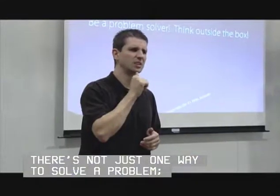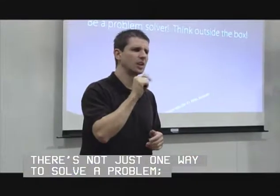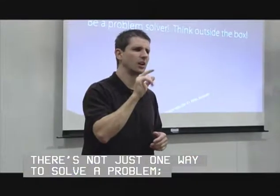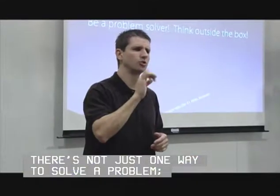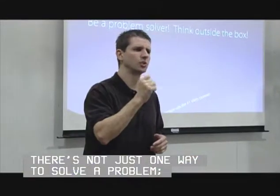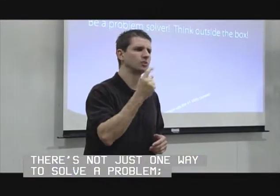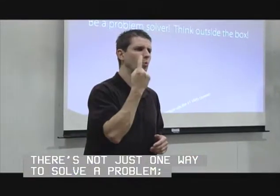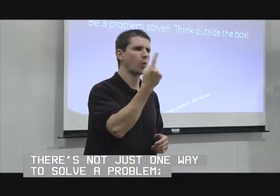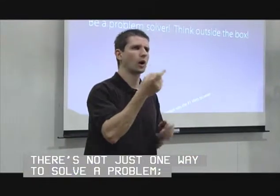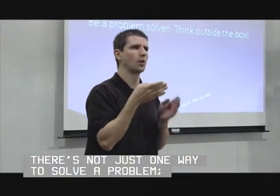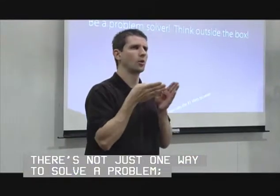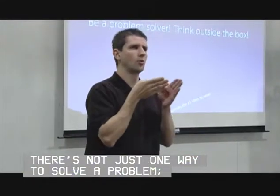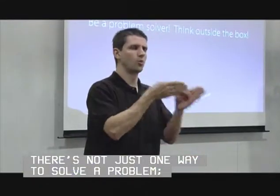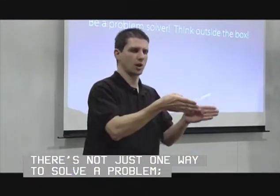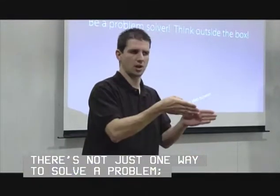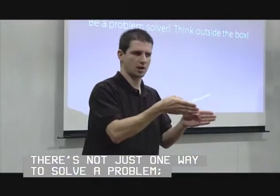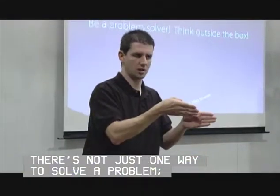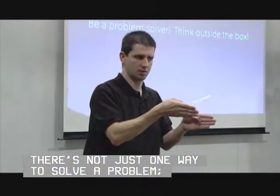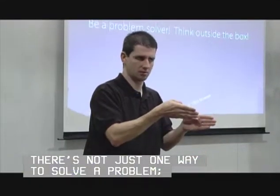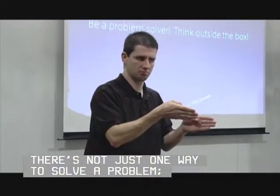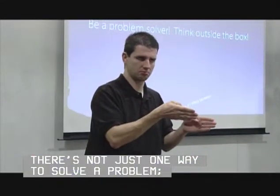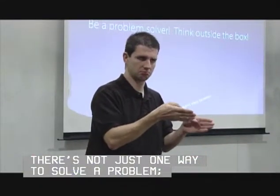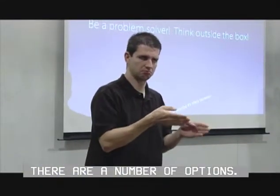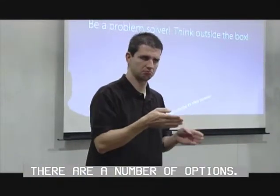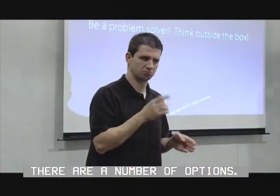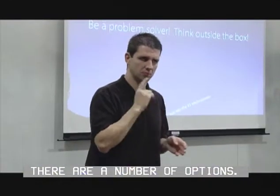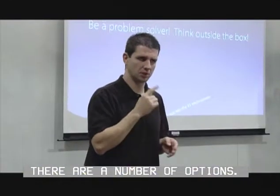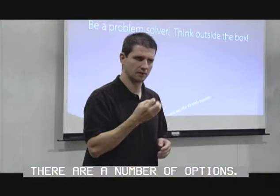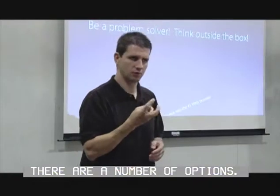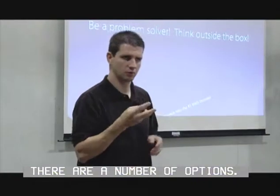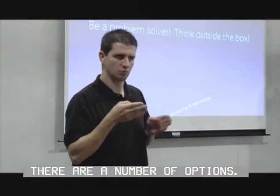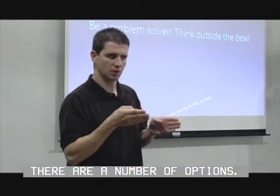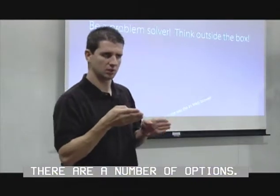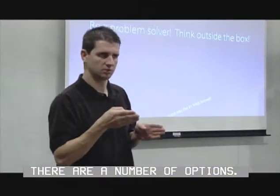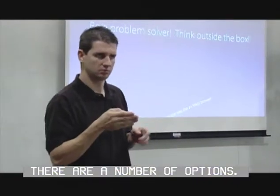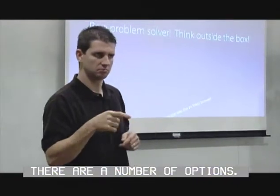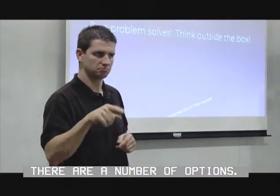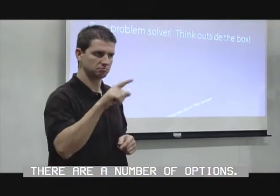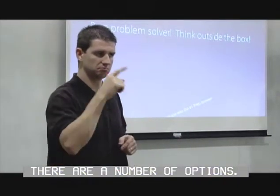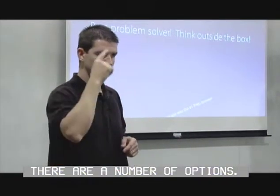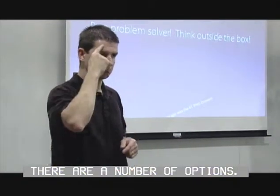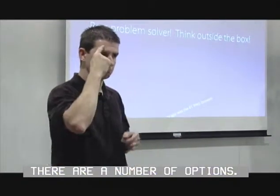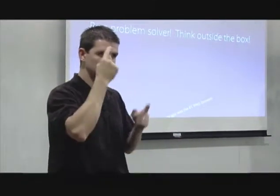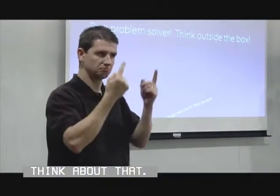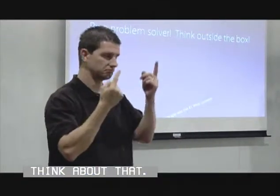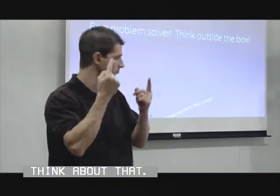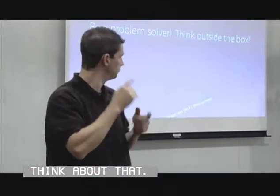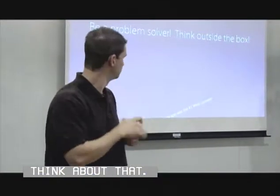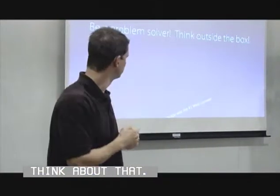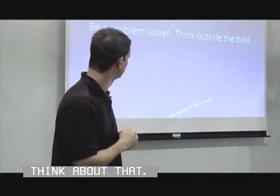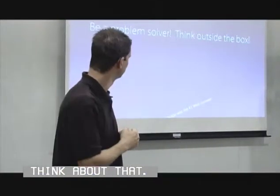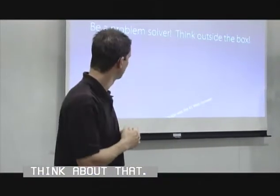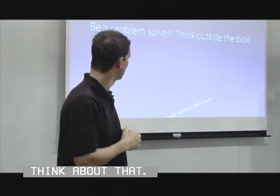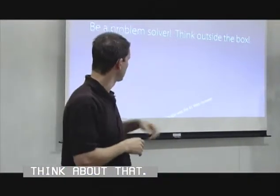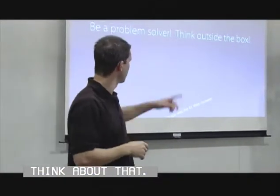There's not just one way to solve a problem. There are a number of options. Think about that.